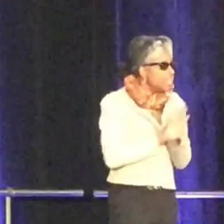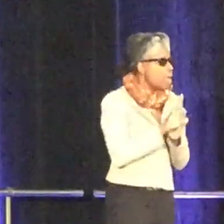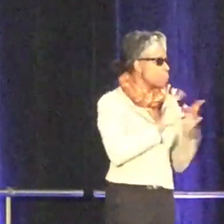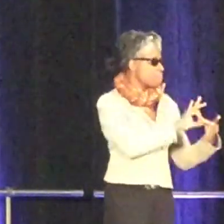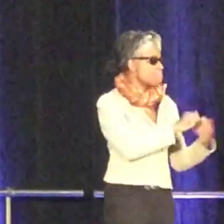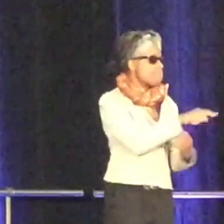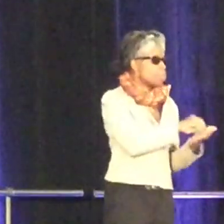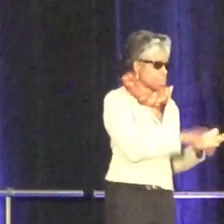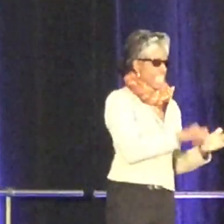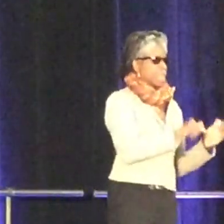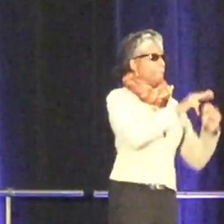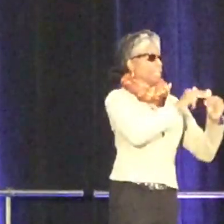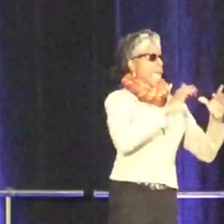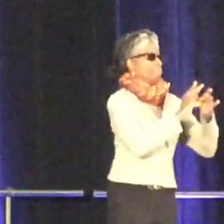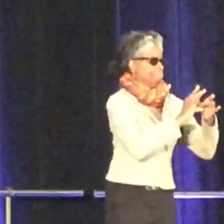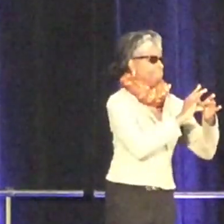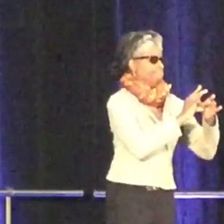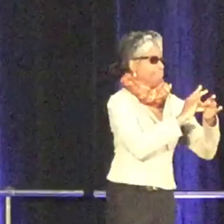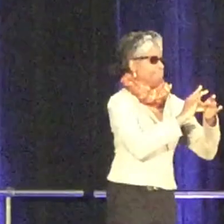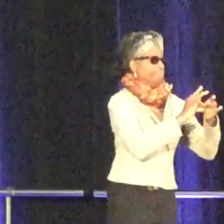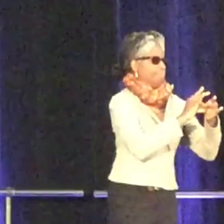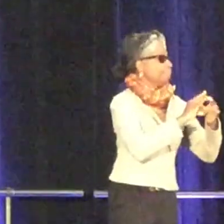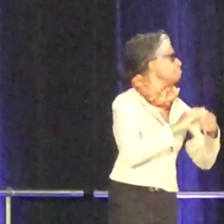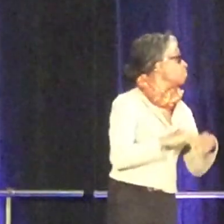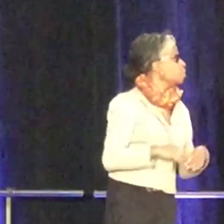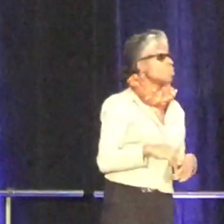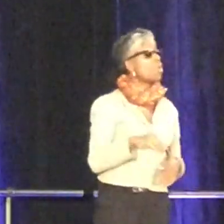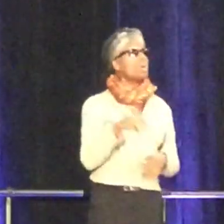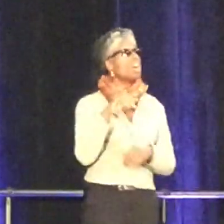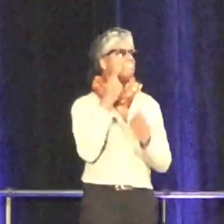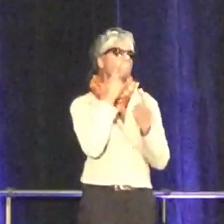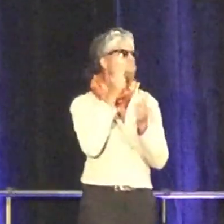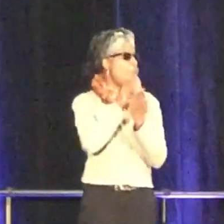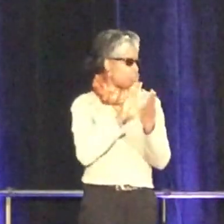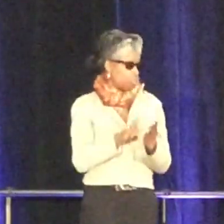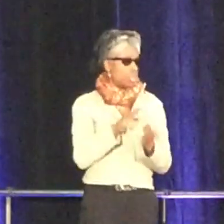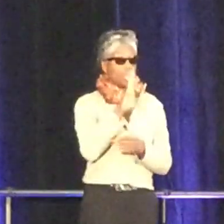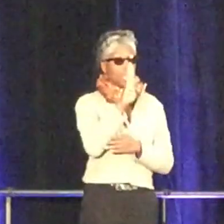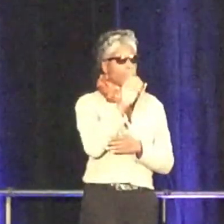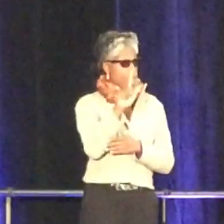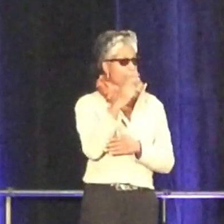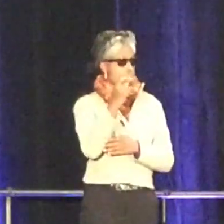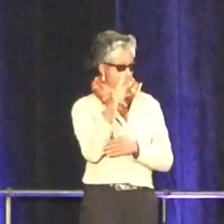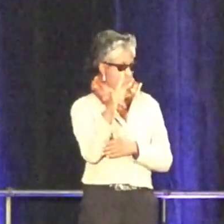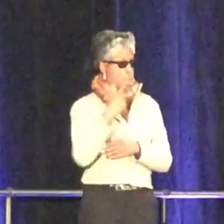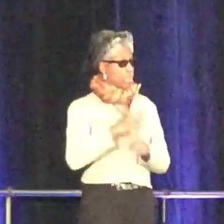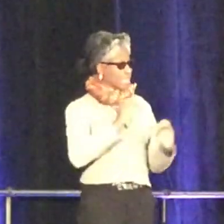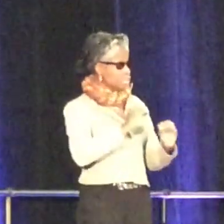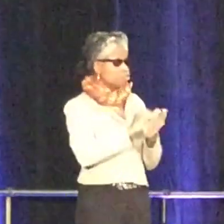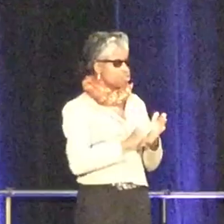We're going to teach in a way, we're going to take the recommendation of bell hooks and say, we're going to teach in a way that causes their souls to